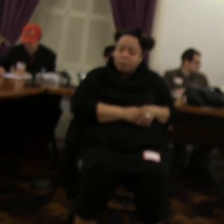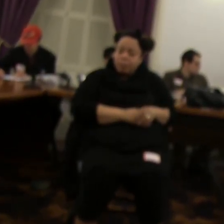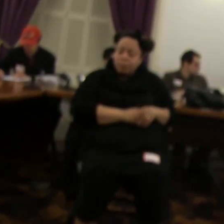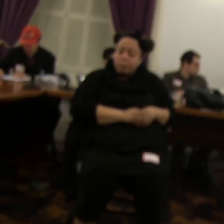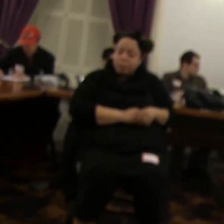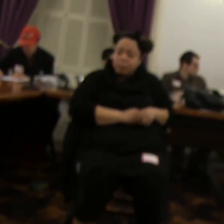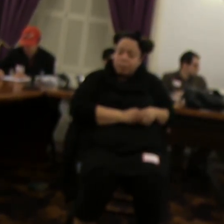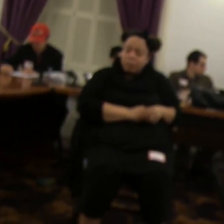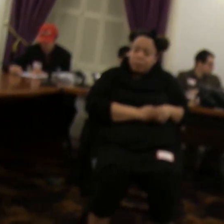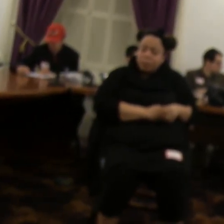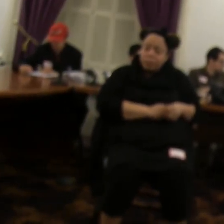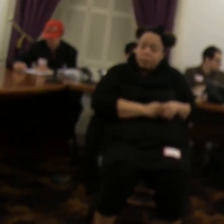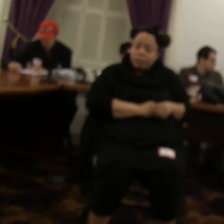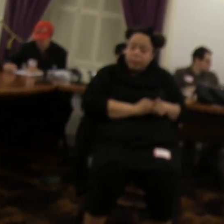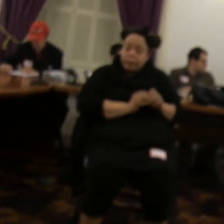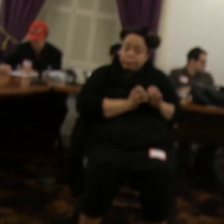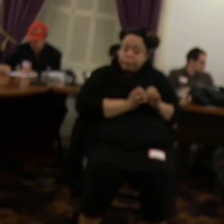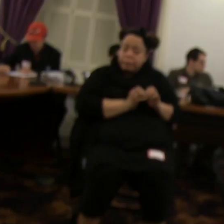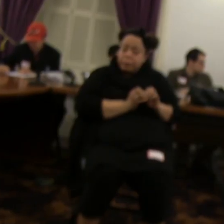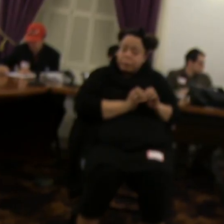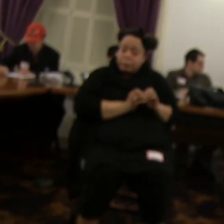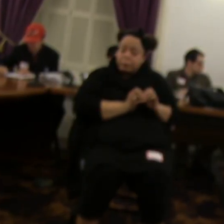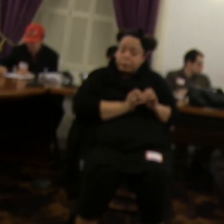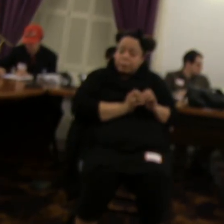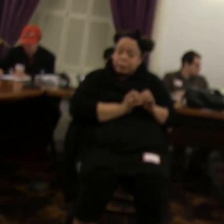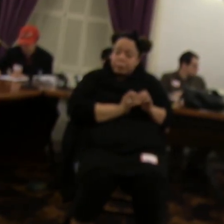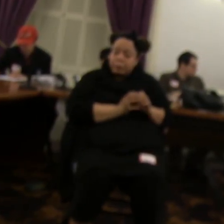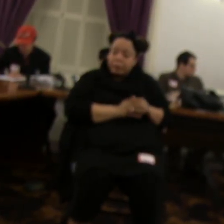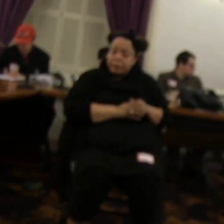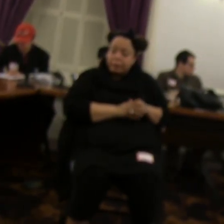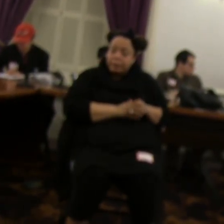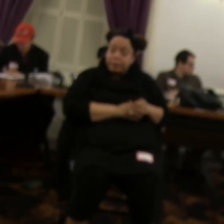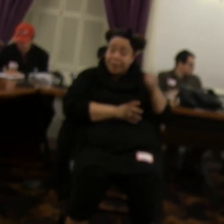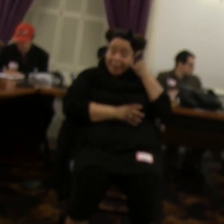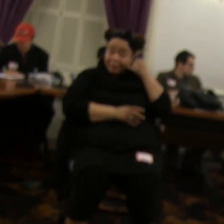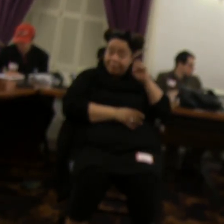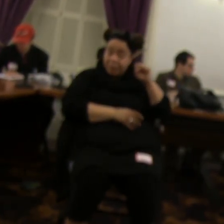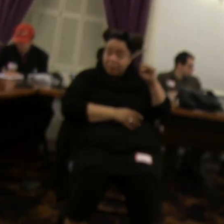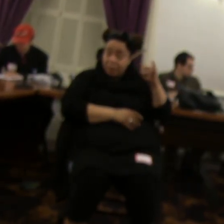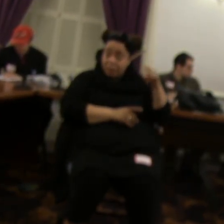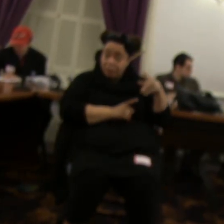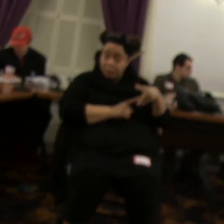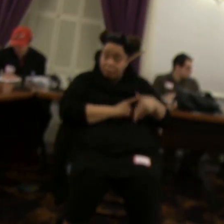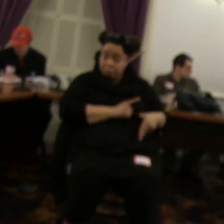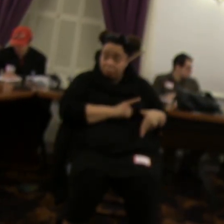give another example. I don't know your name. Marjorie.